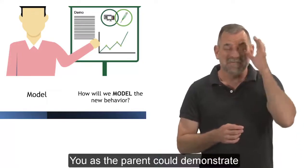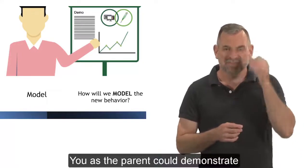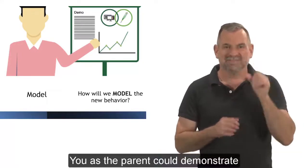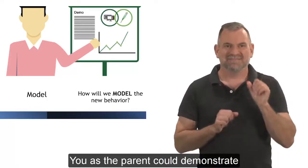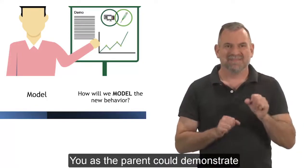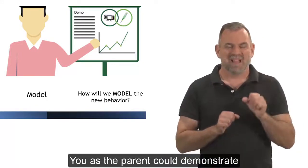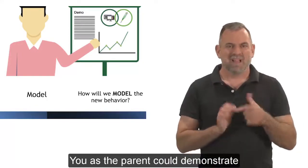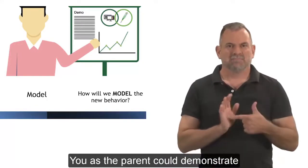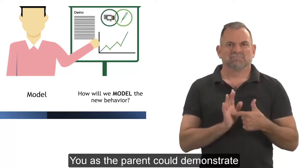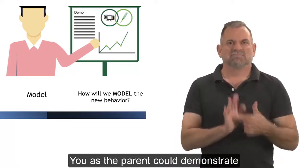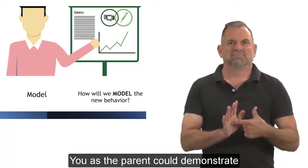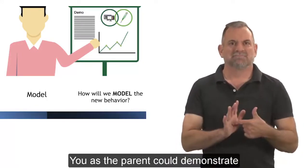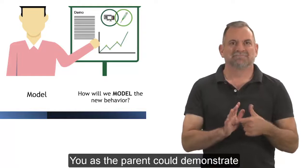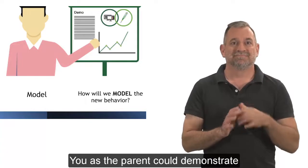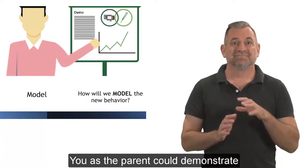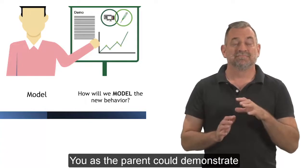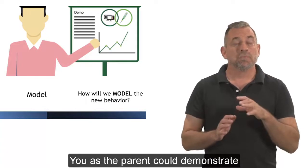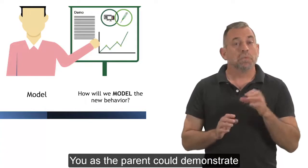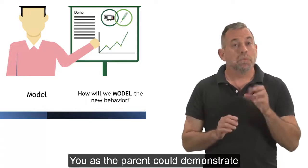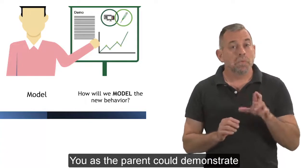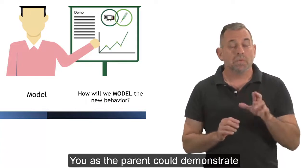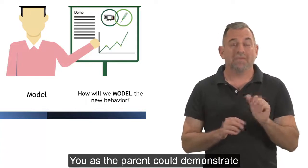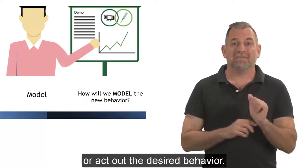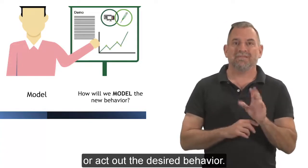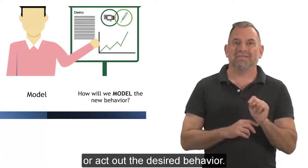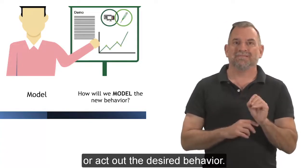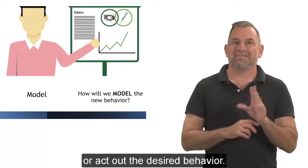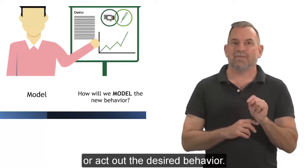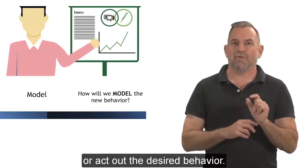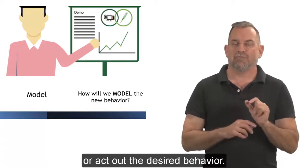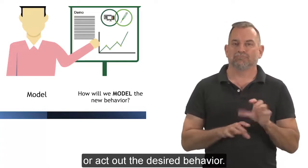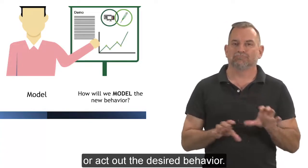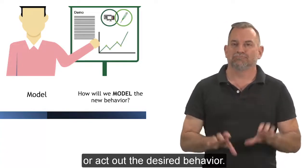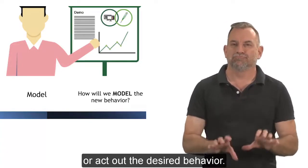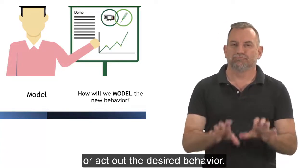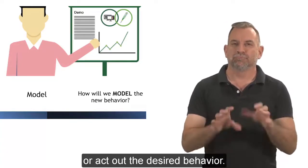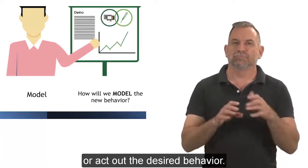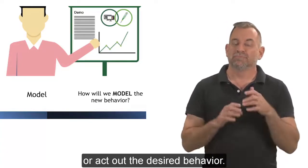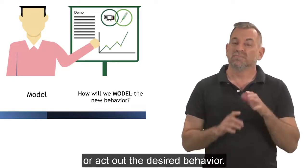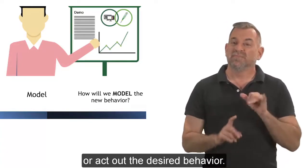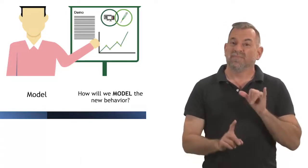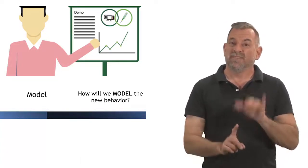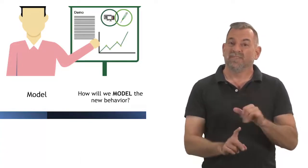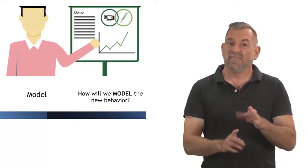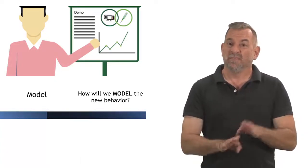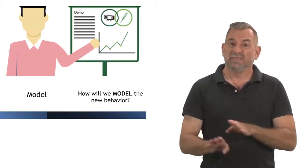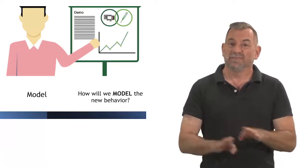You, as the parent, could demonstrate or act out the desired behavior.